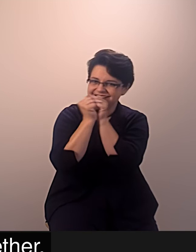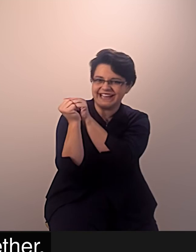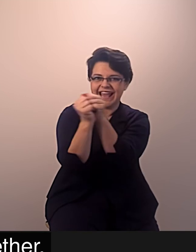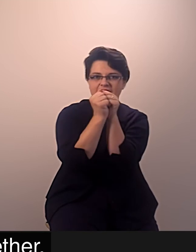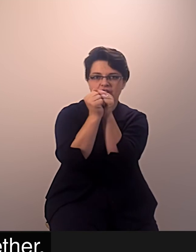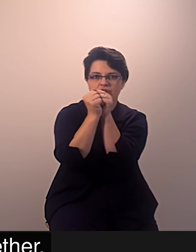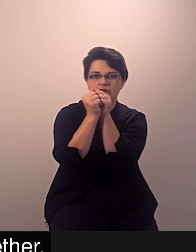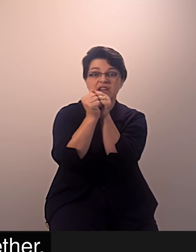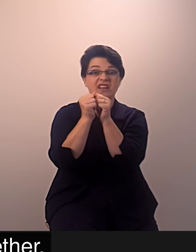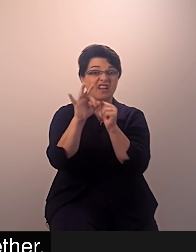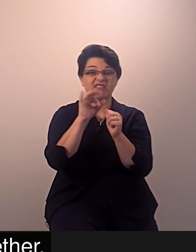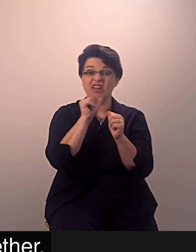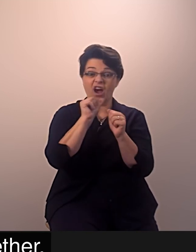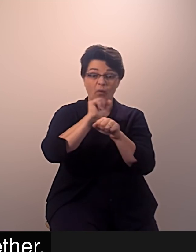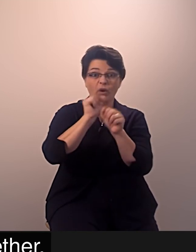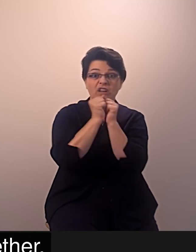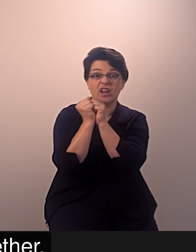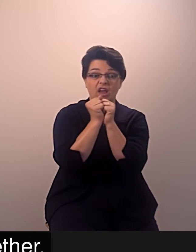will not be strong.